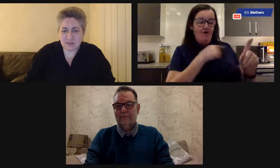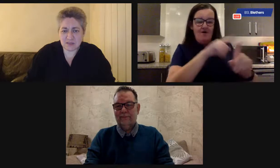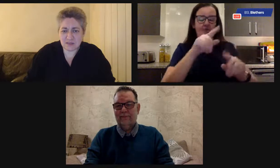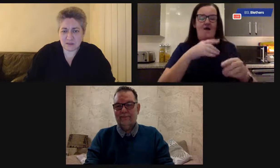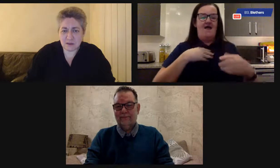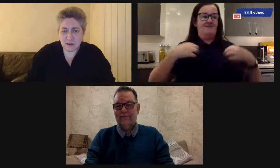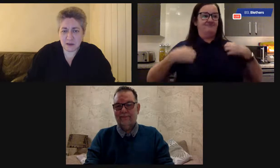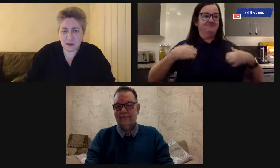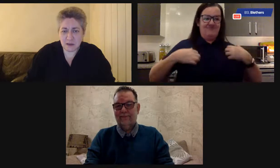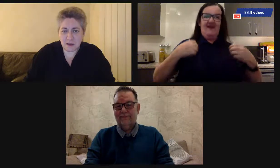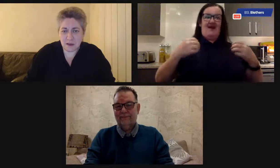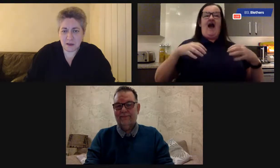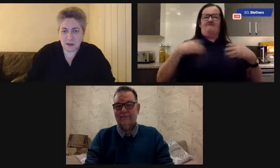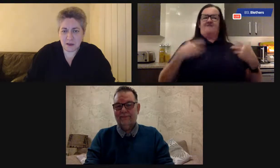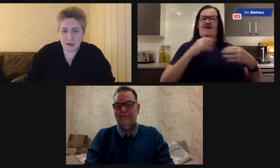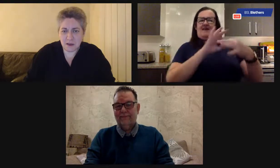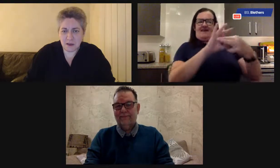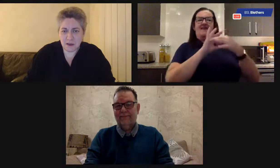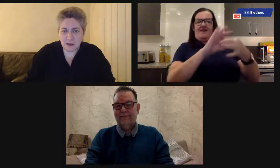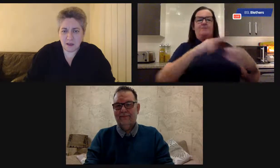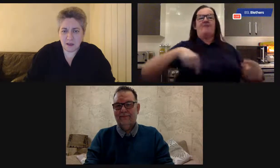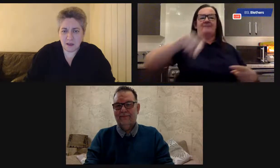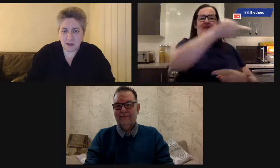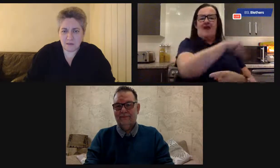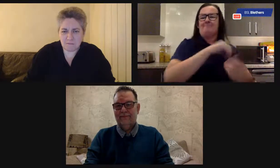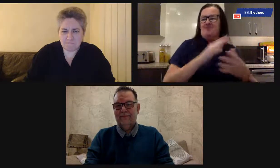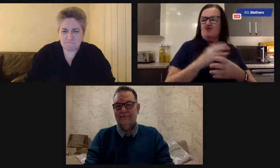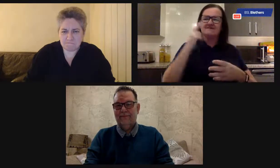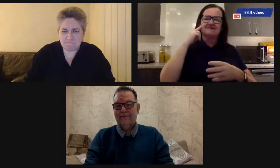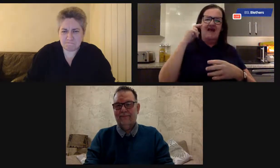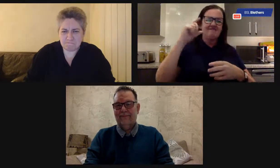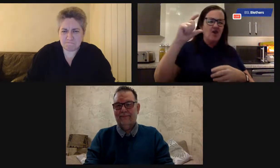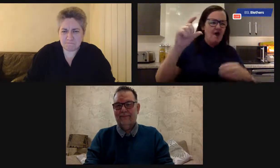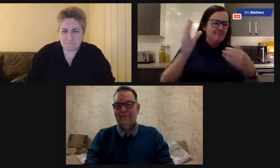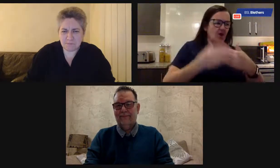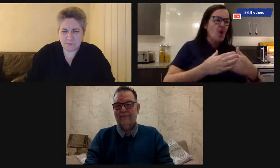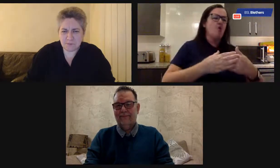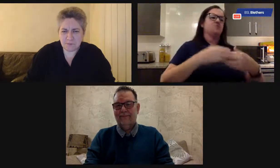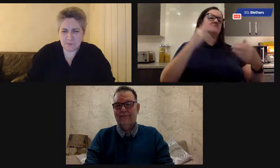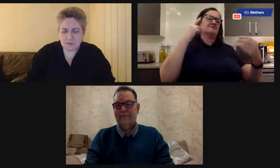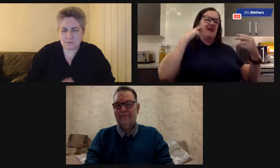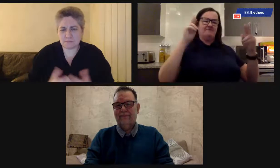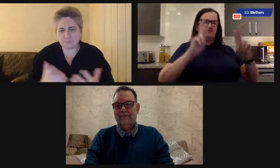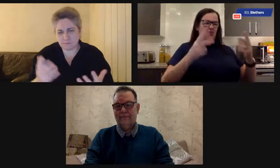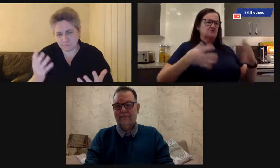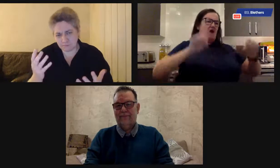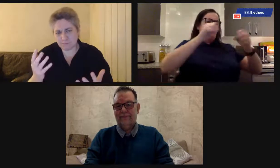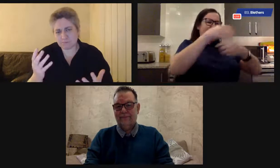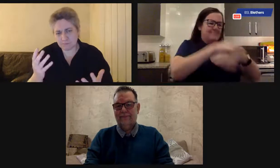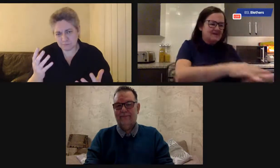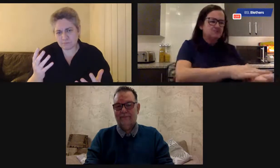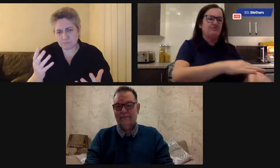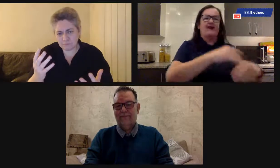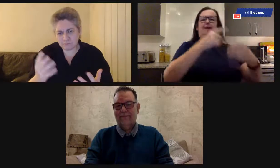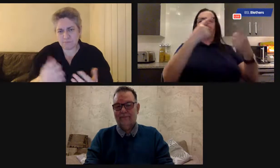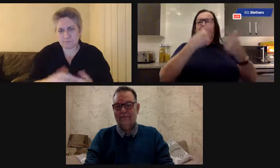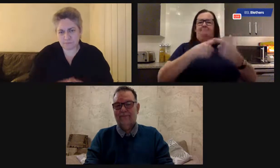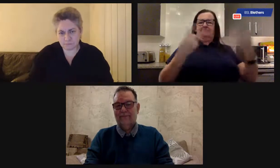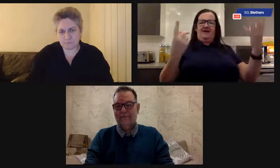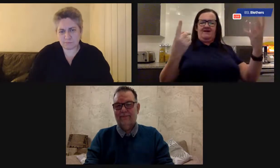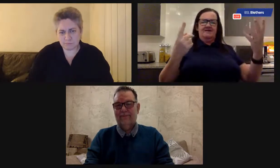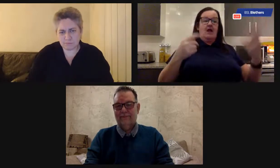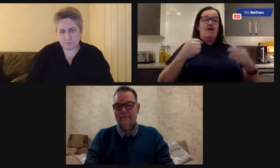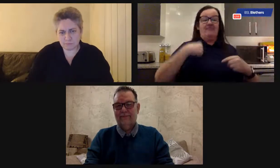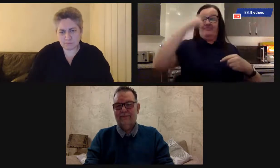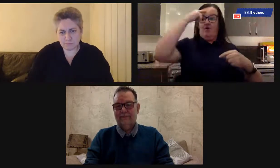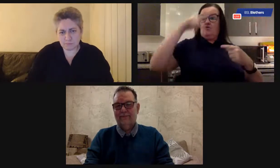lovely events. There was lots of people in the deaf community we hadn't met before, but everybody just really felt as if we had